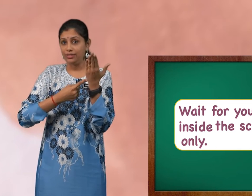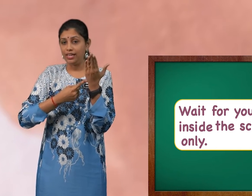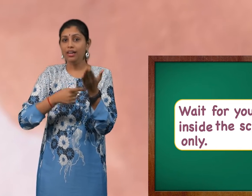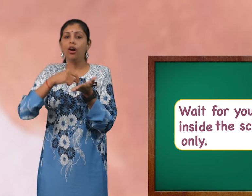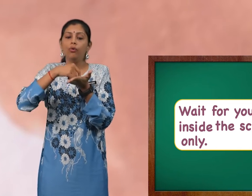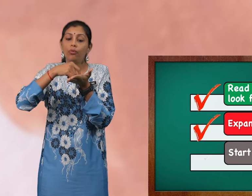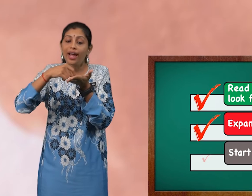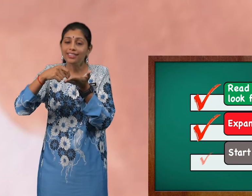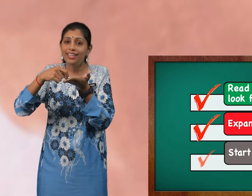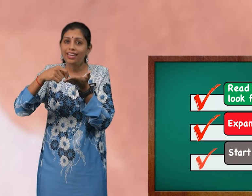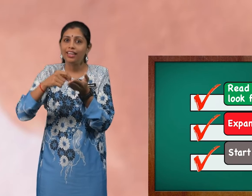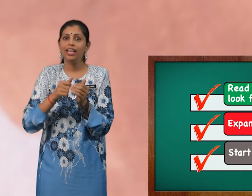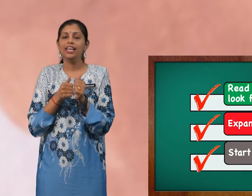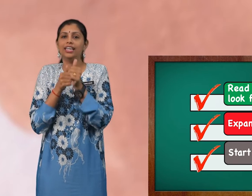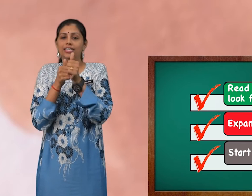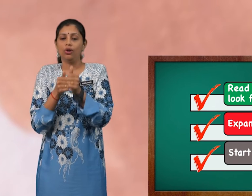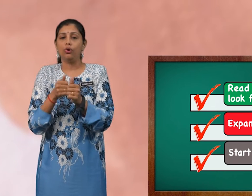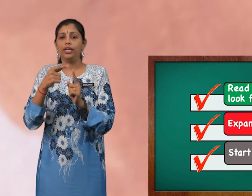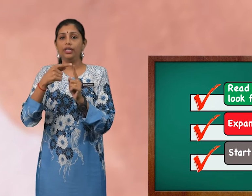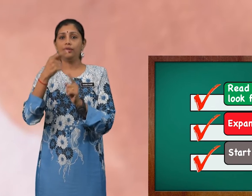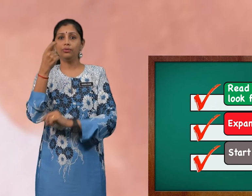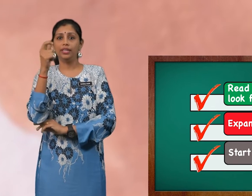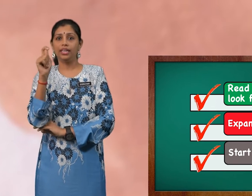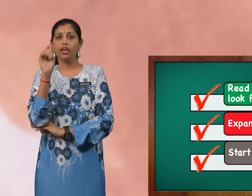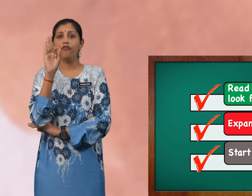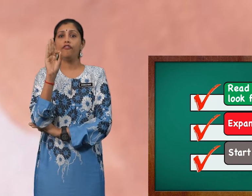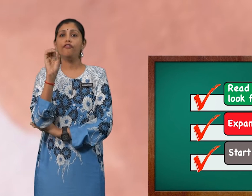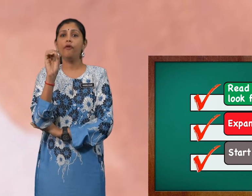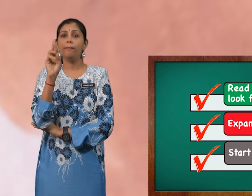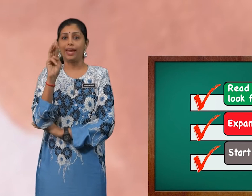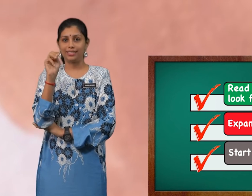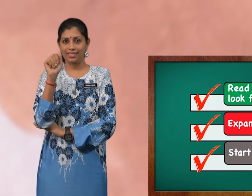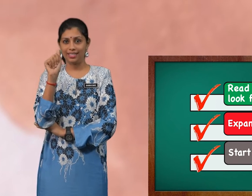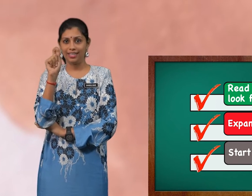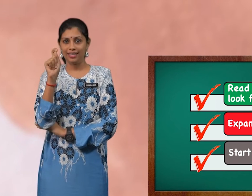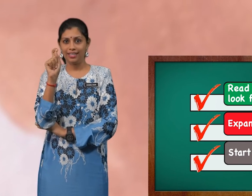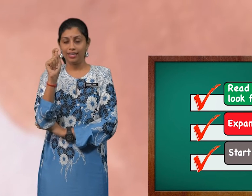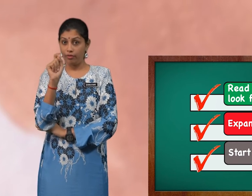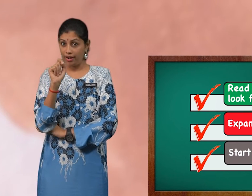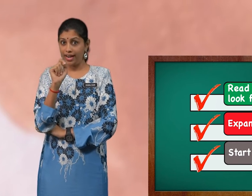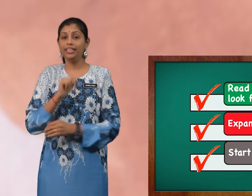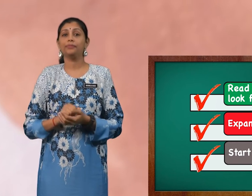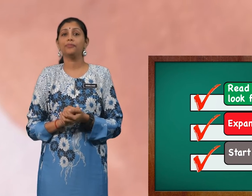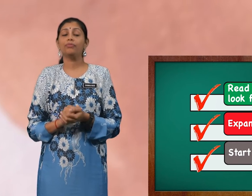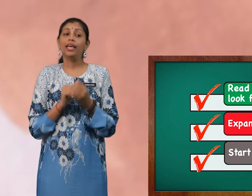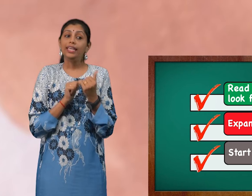the writing according to the format. Alright?